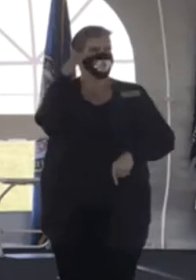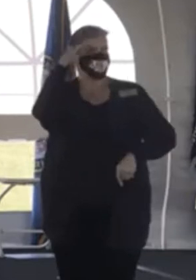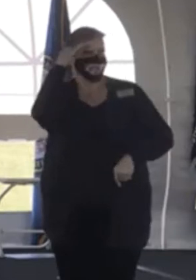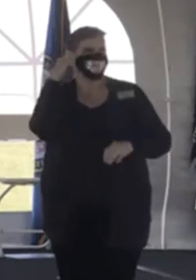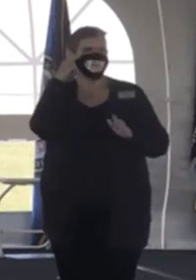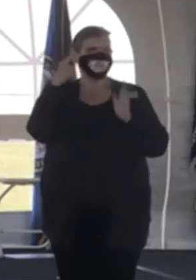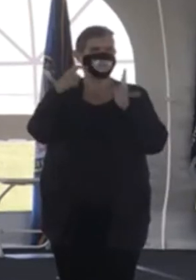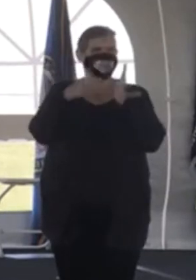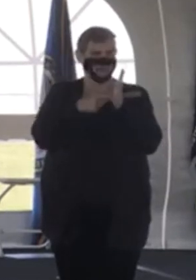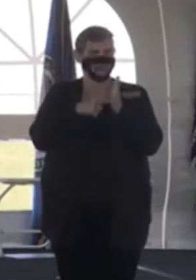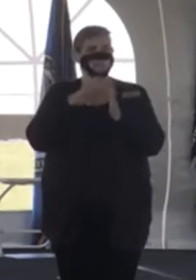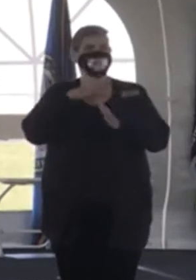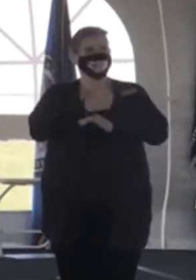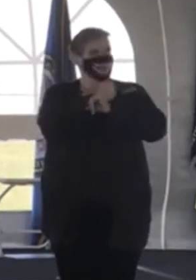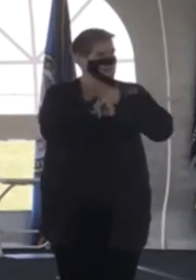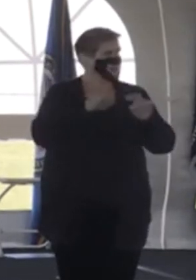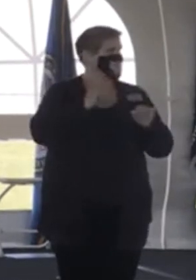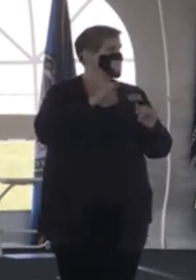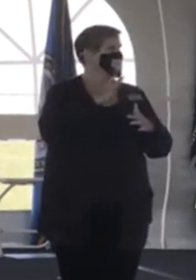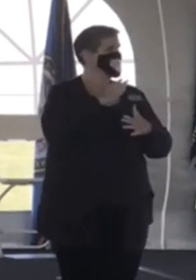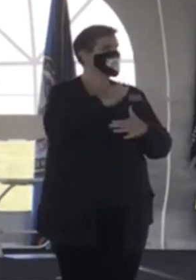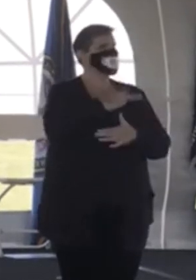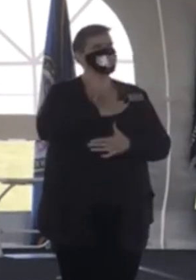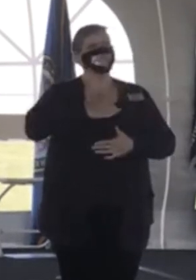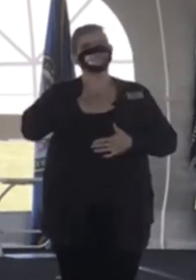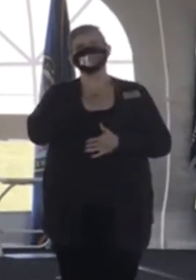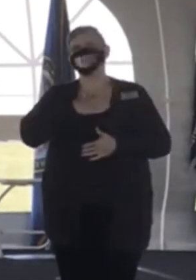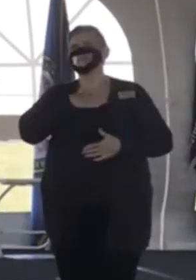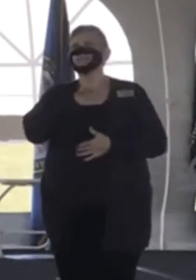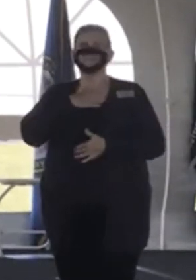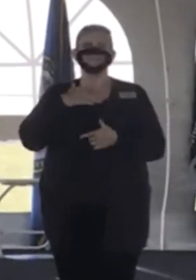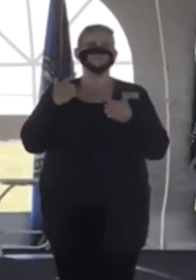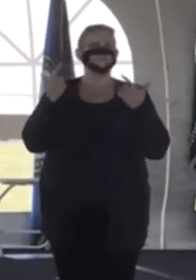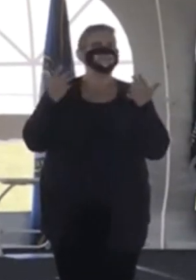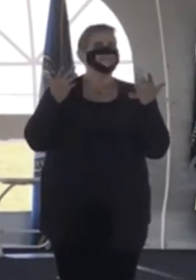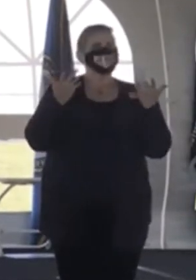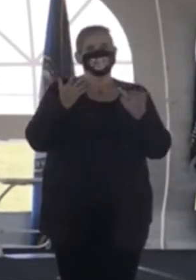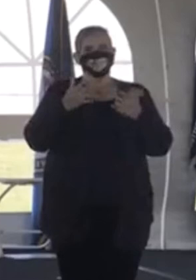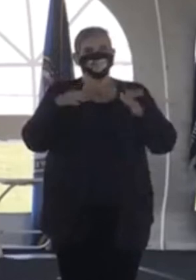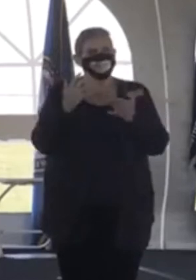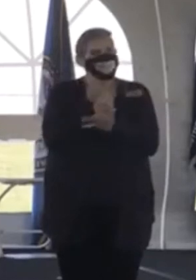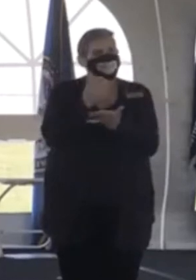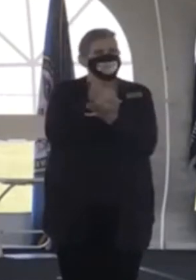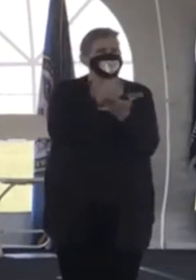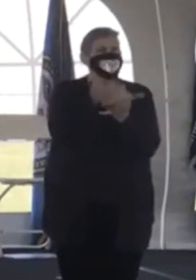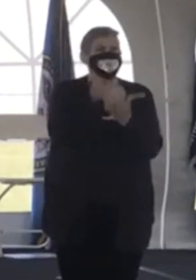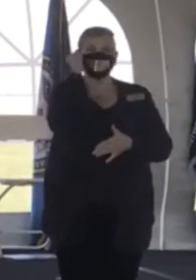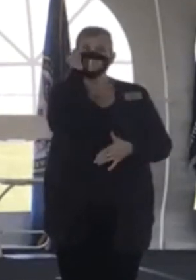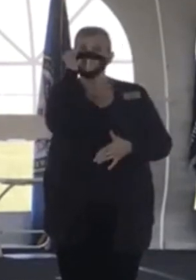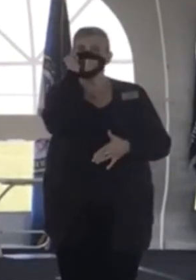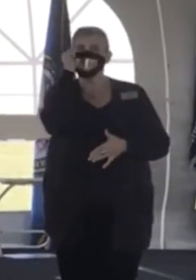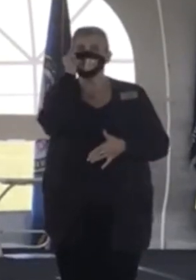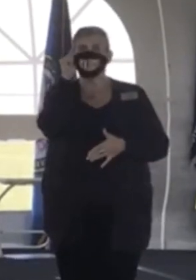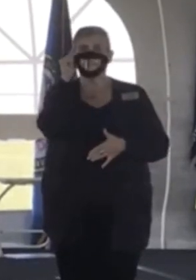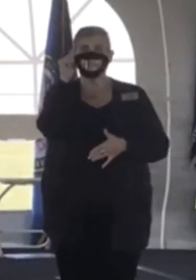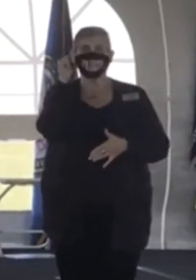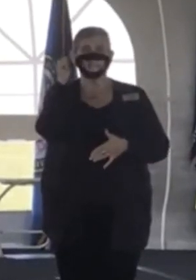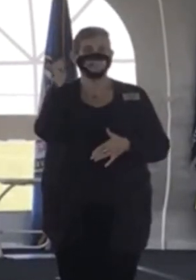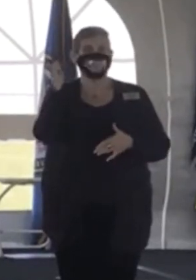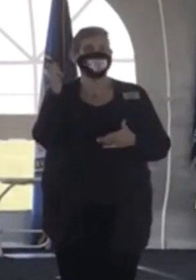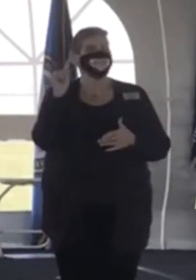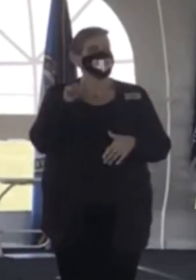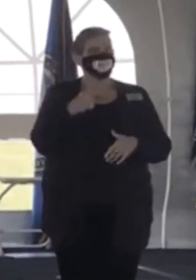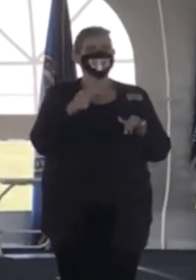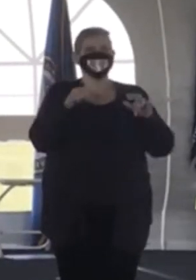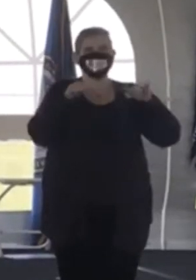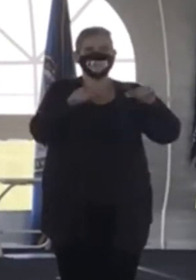that the freedoms that we enjoy, the freedoms that we are able to exercise every single day, we only